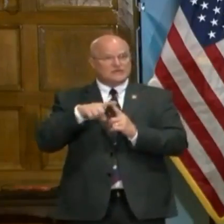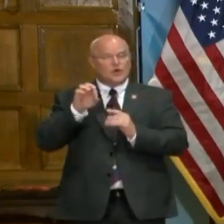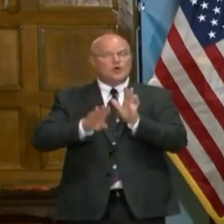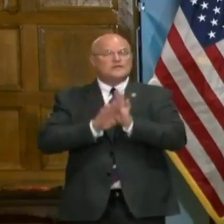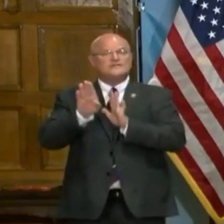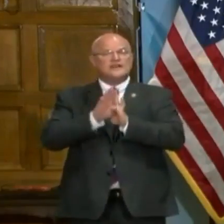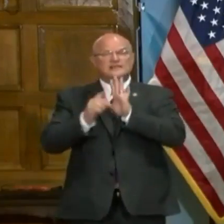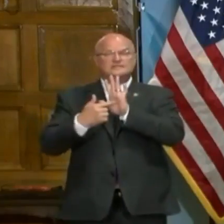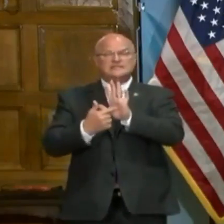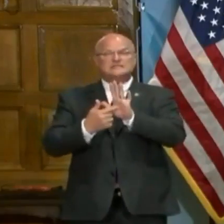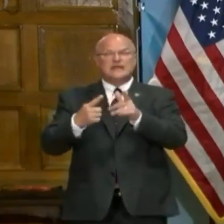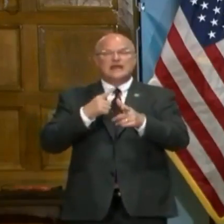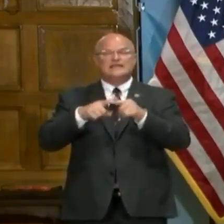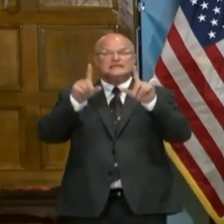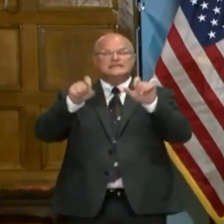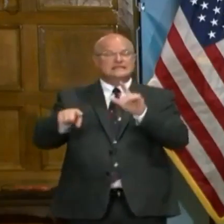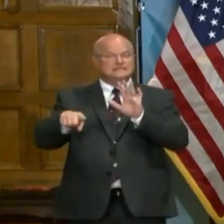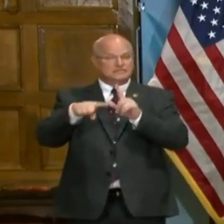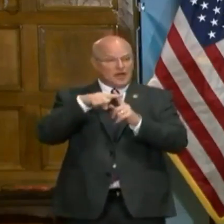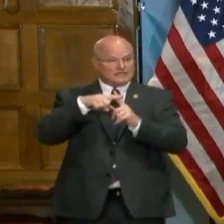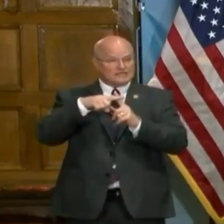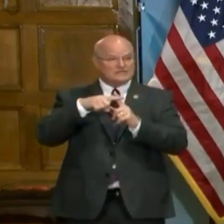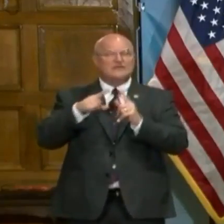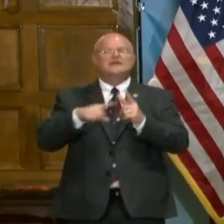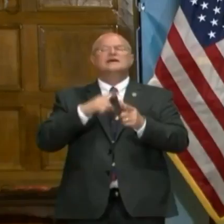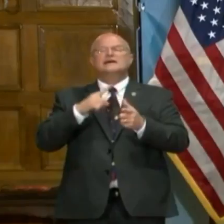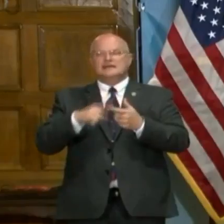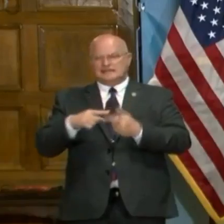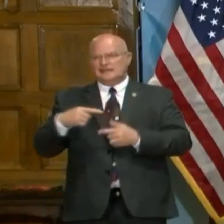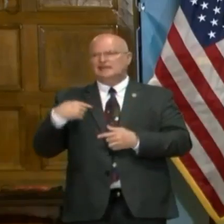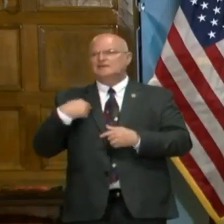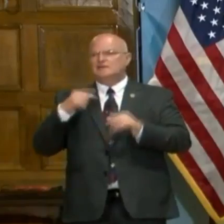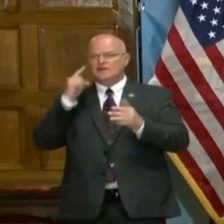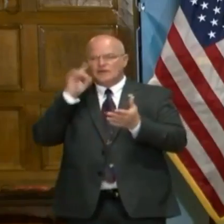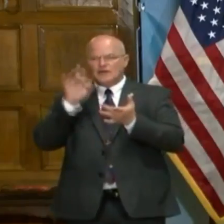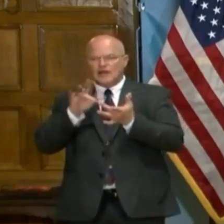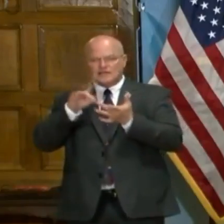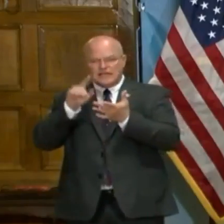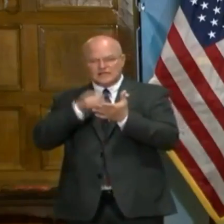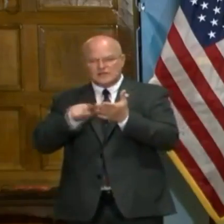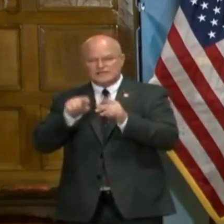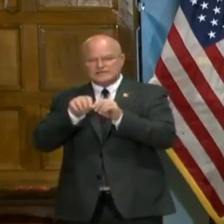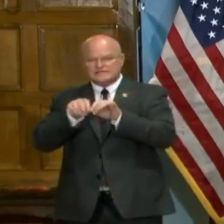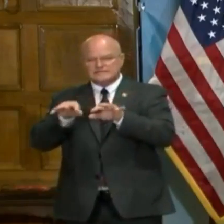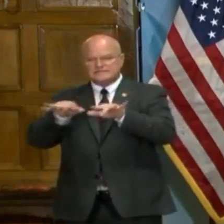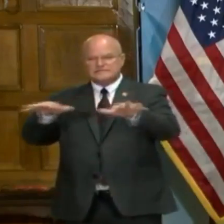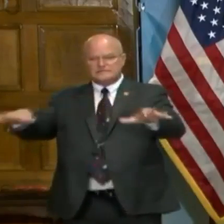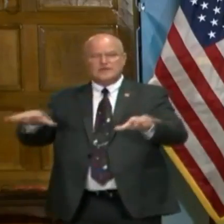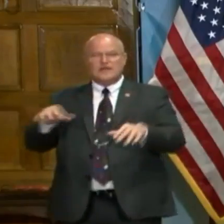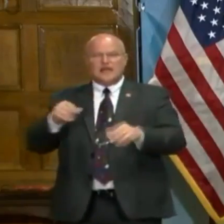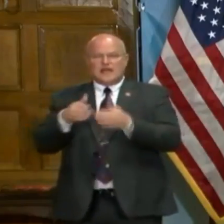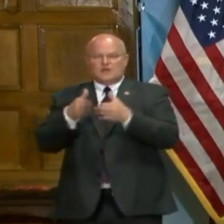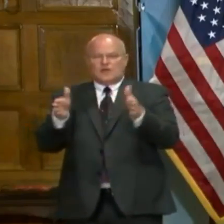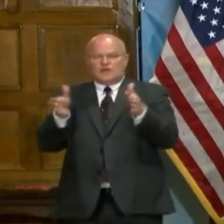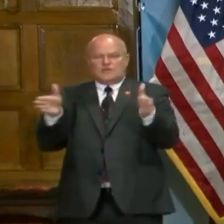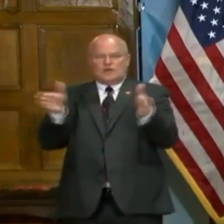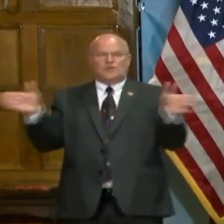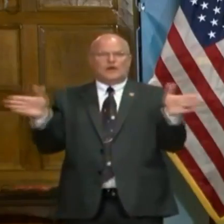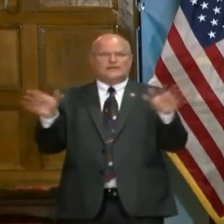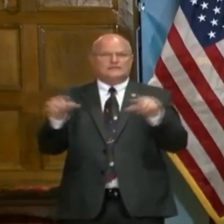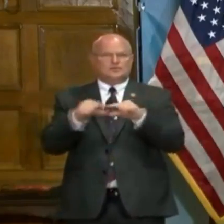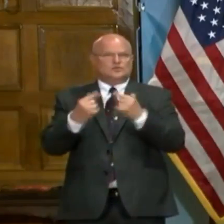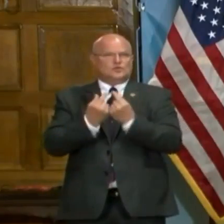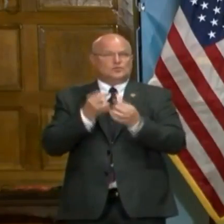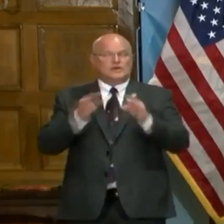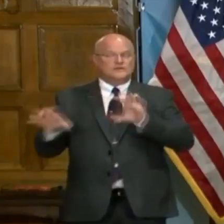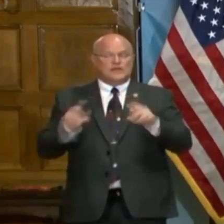or develop symptoms and then test positive, then we would do contact tracing on them and we would widen the net. If